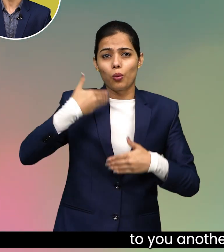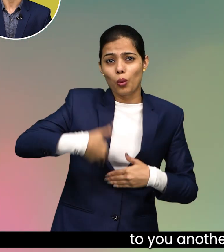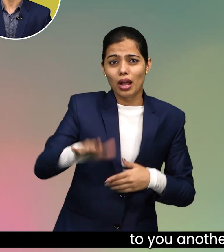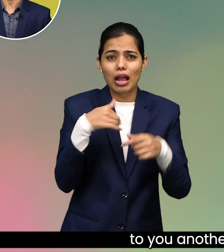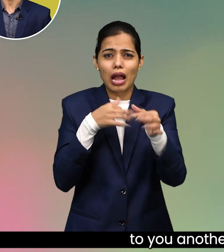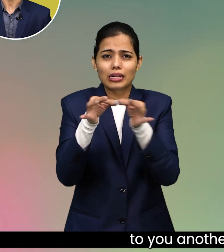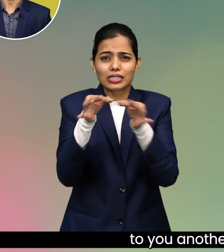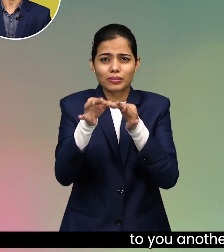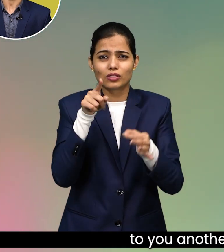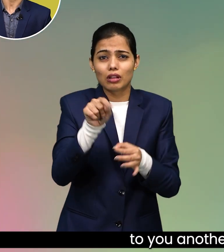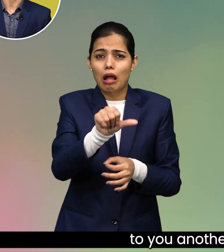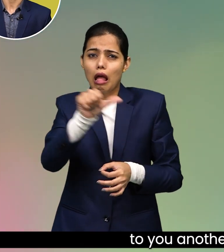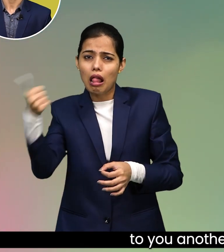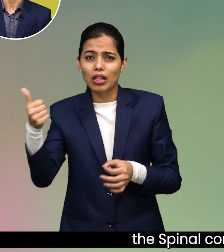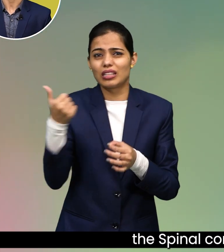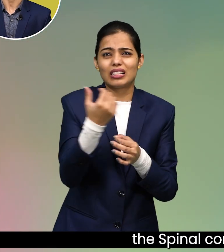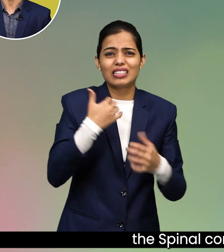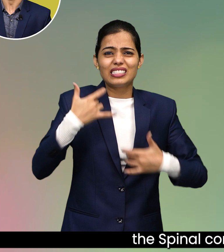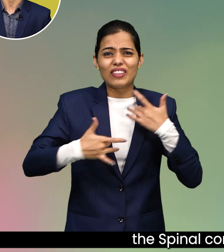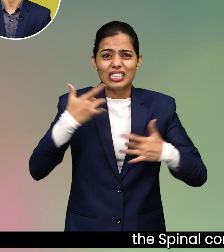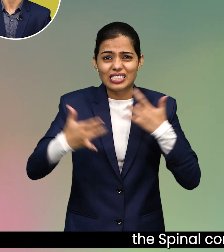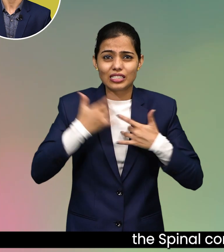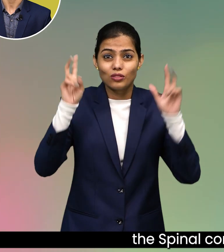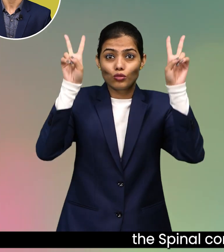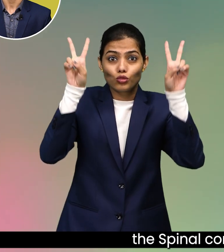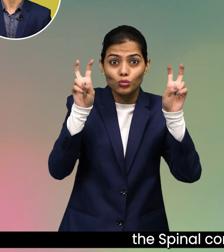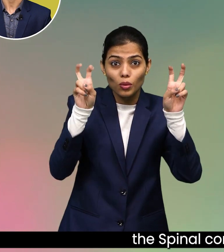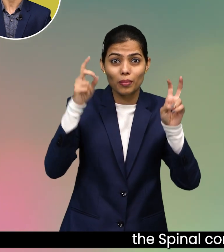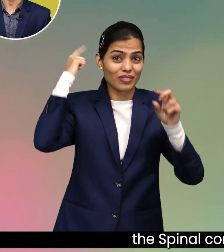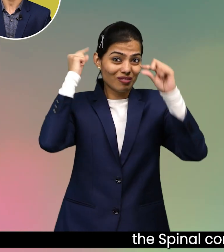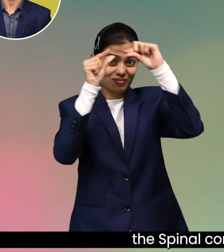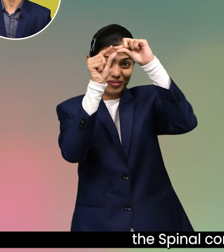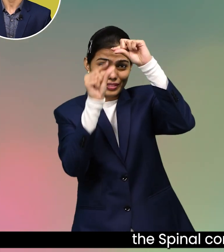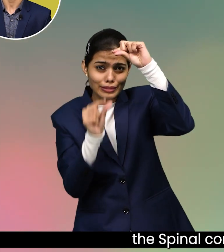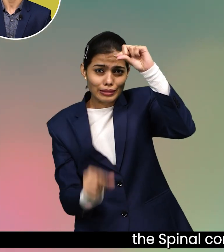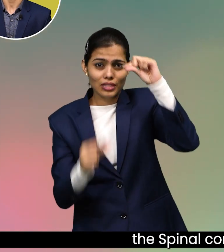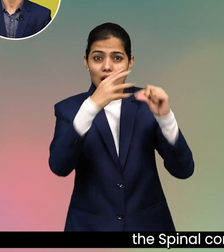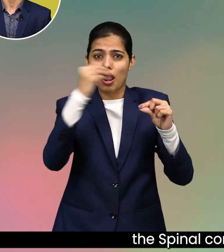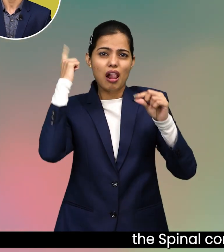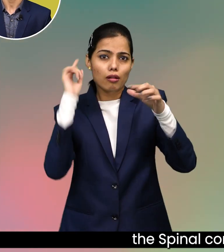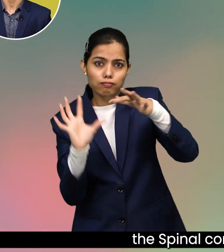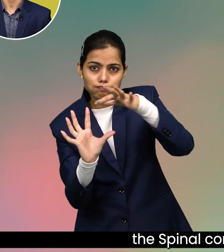to you another interesting topic, the spinal cord and peripheral